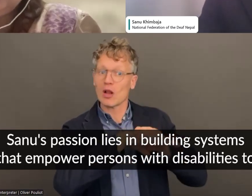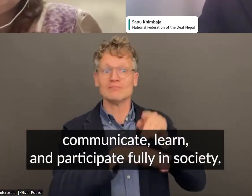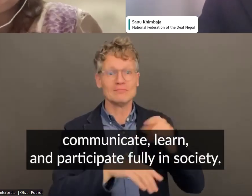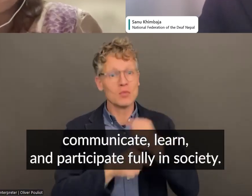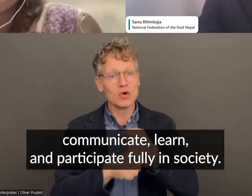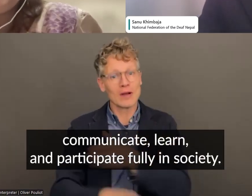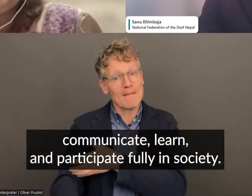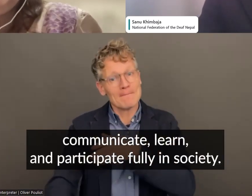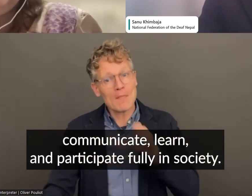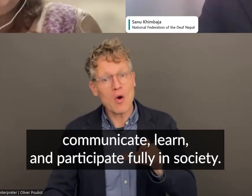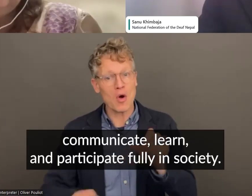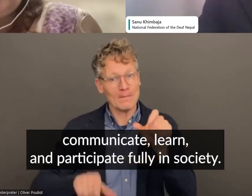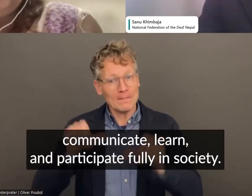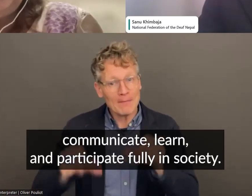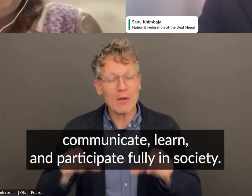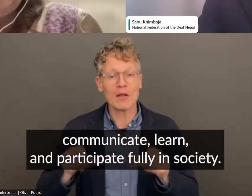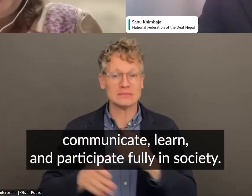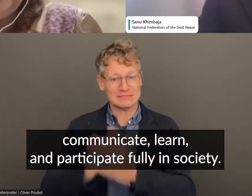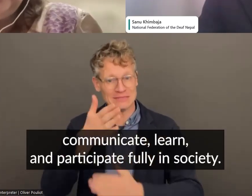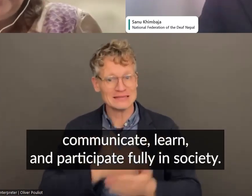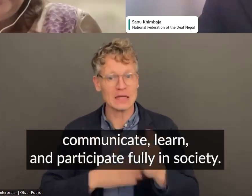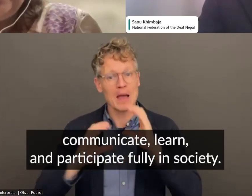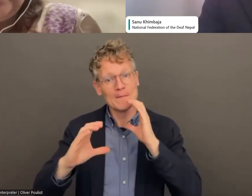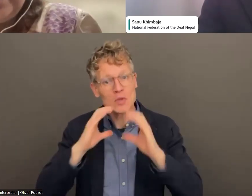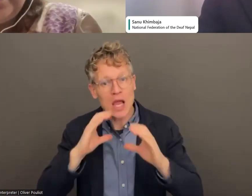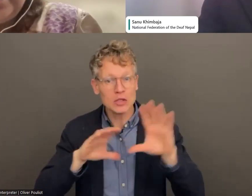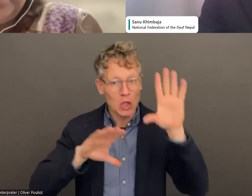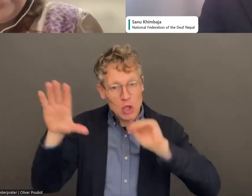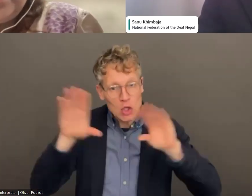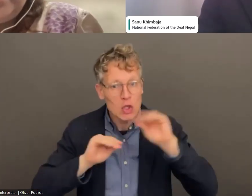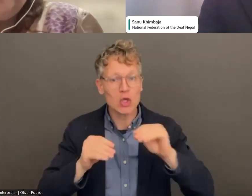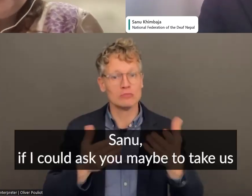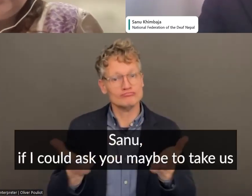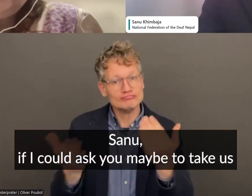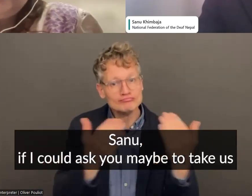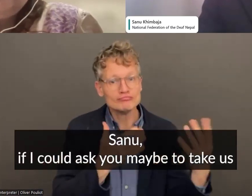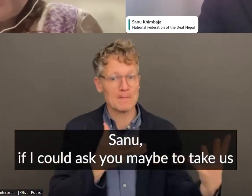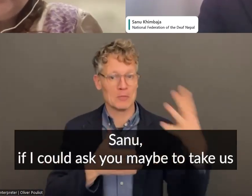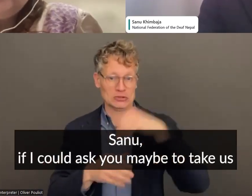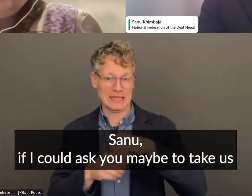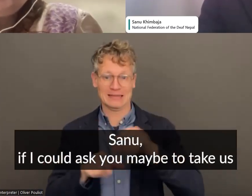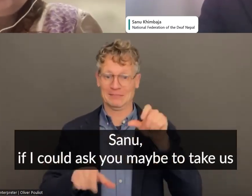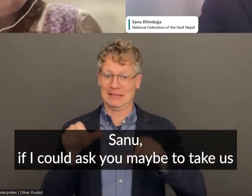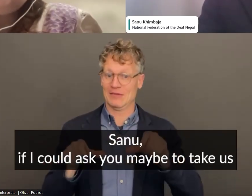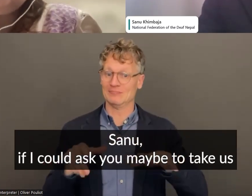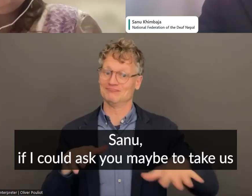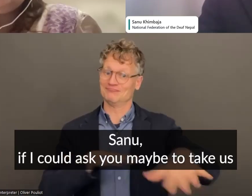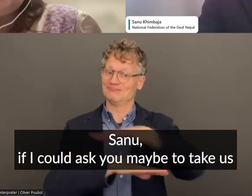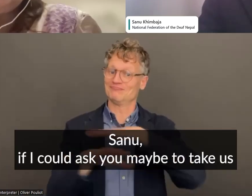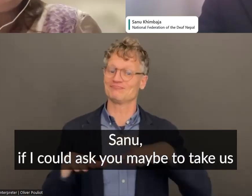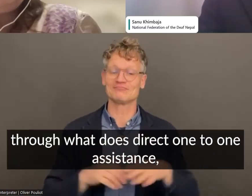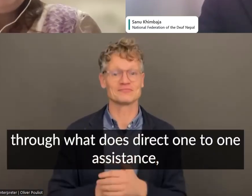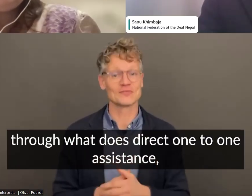disabilities to communicate, learn, and participate fully in society. Sanu, if I could ask